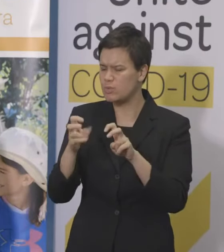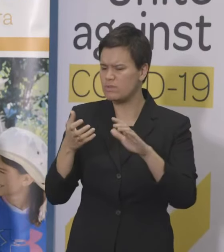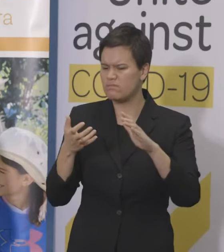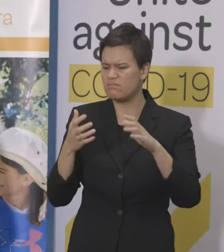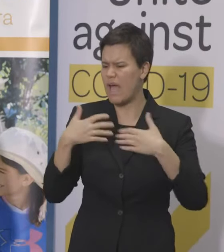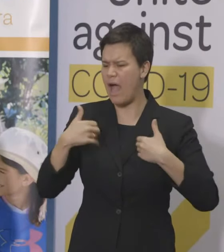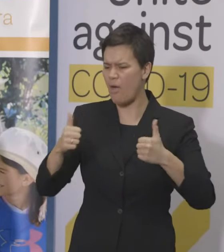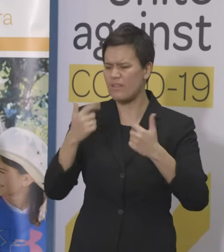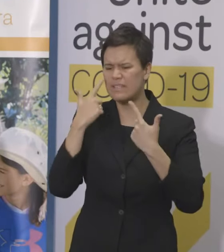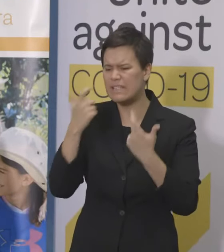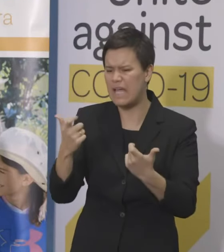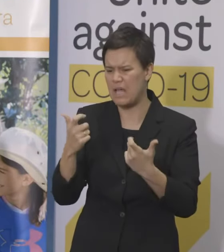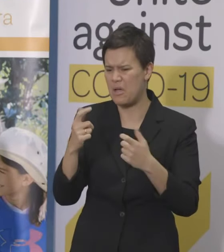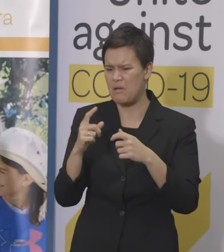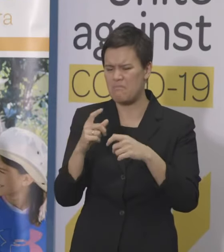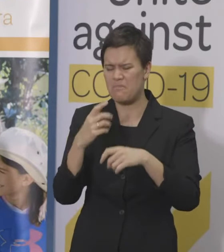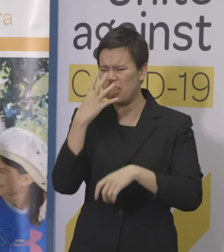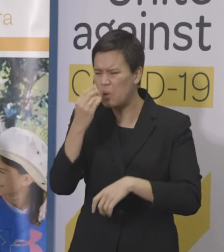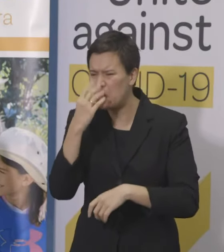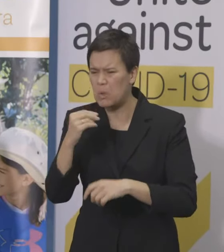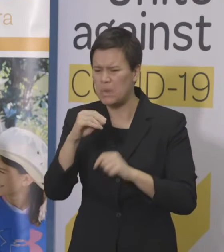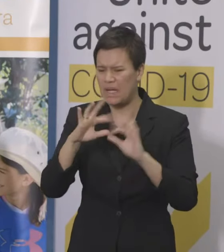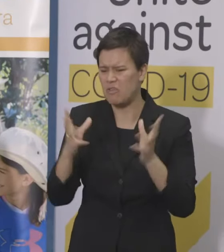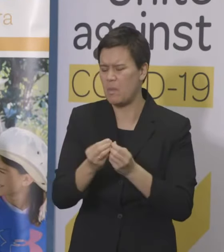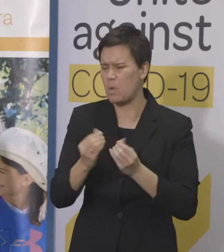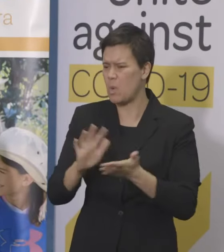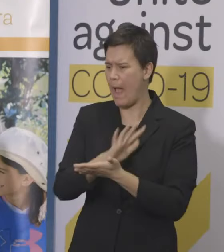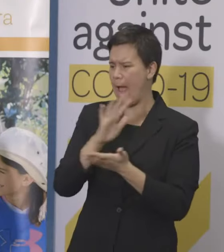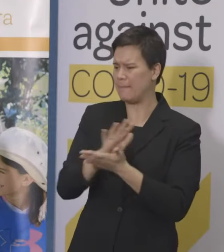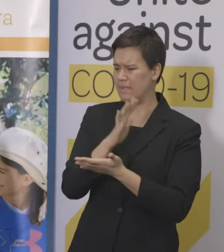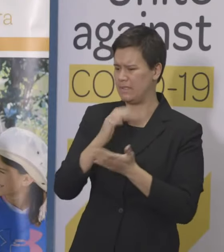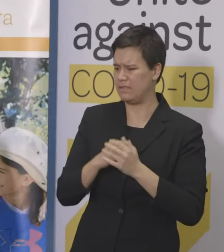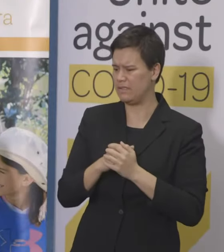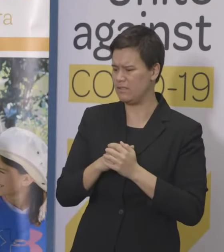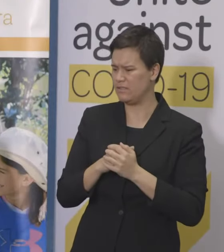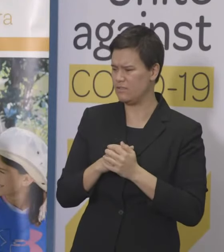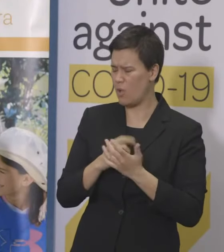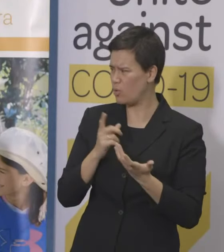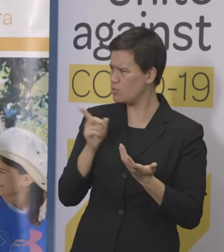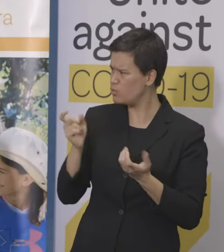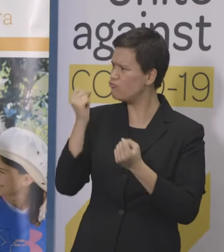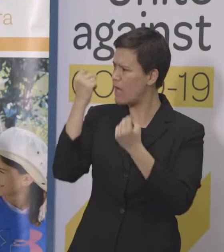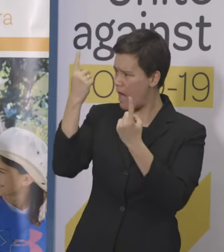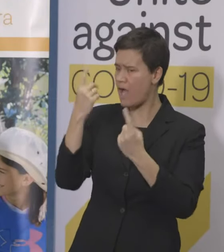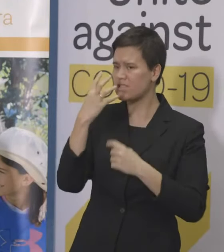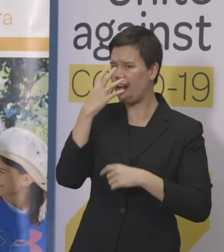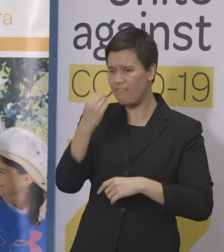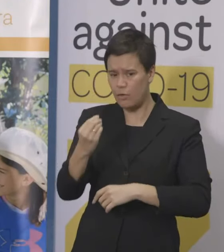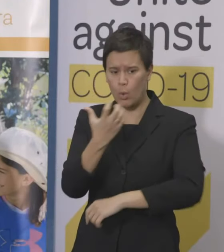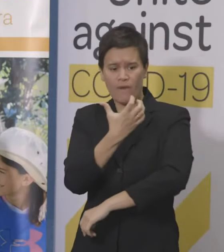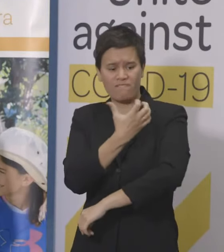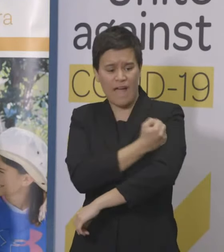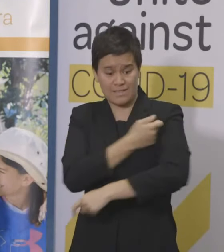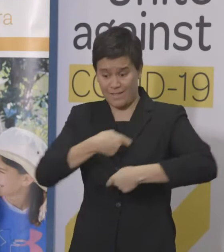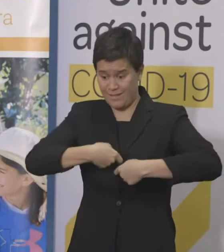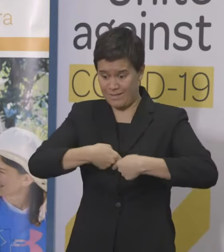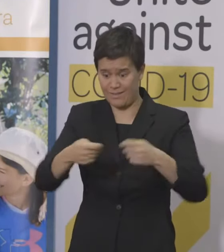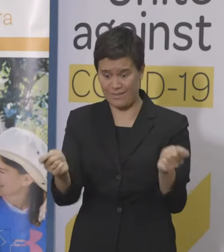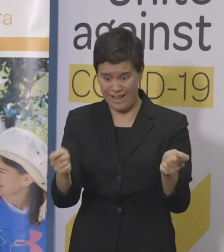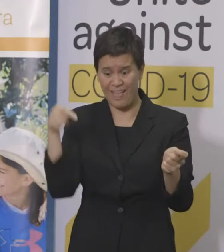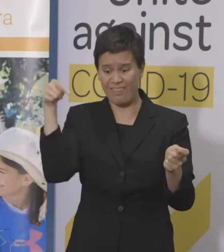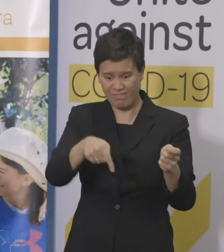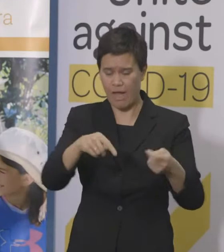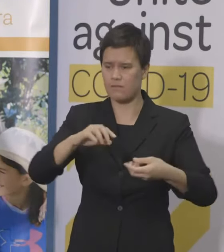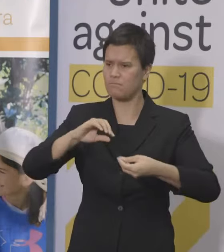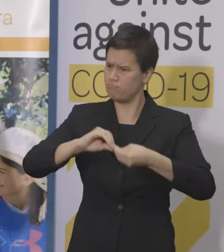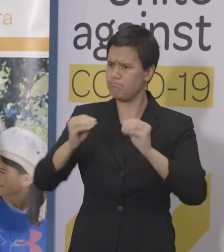takes the whole go-around before you finally admit that there are breakdowns in the vaccination distribution chain? So I think you referred